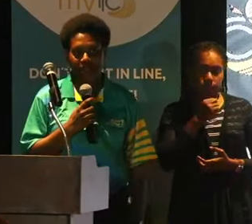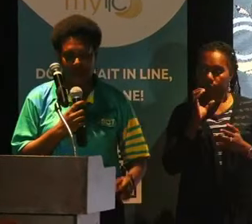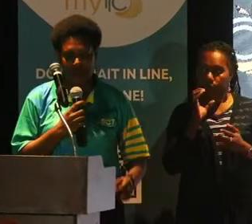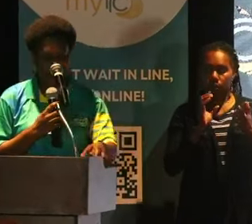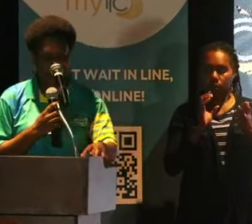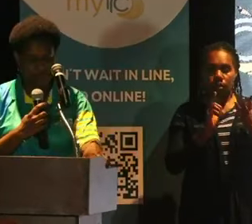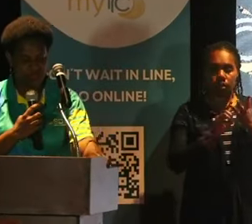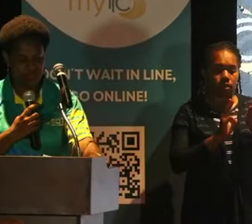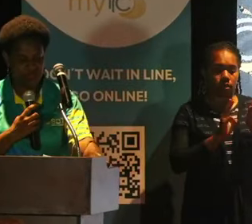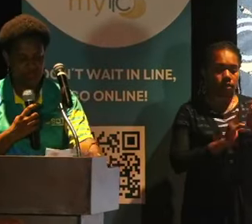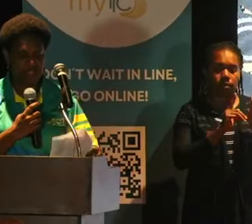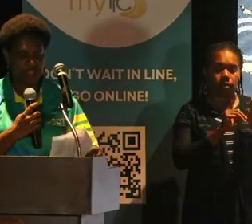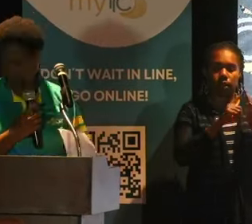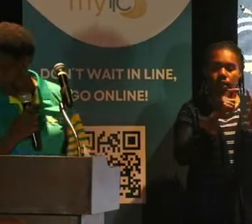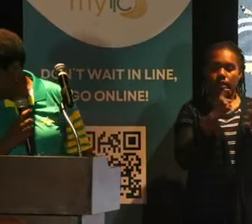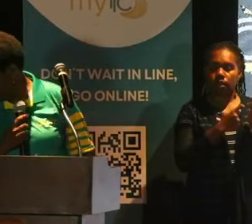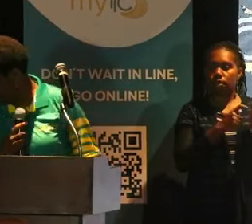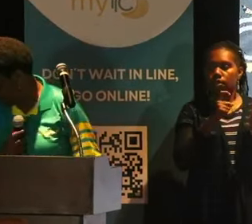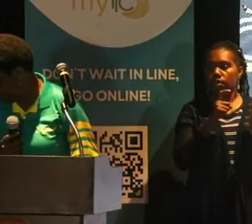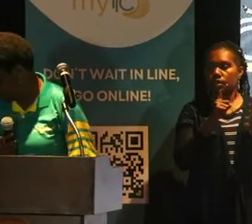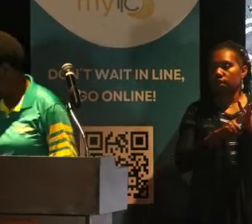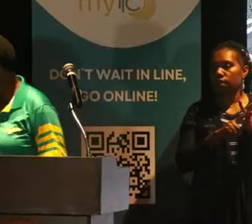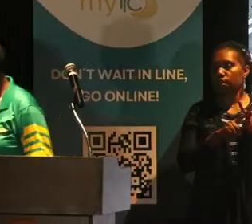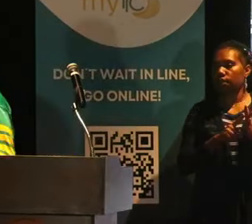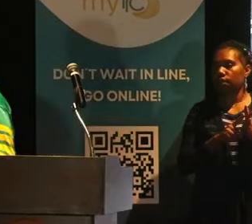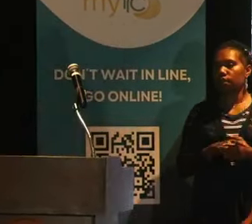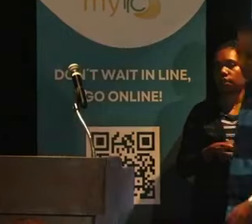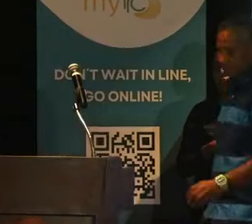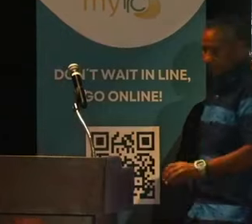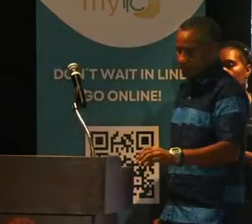welcome him on board.